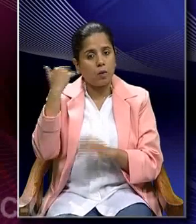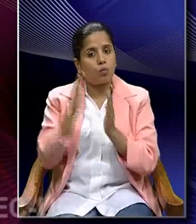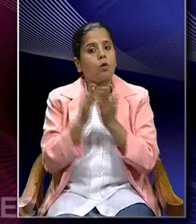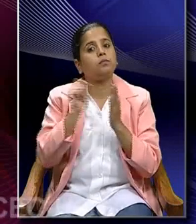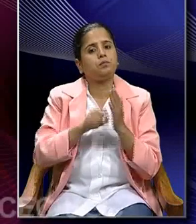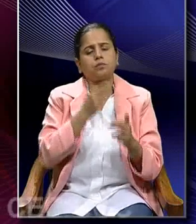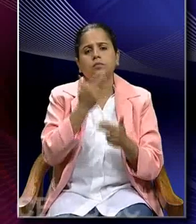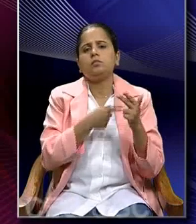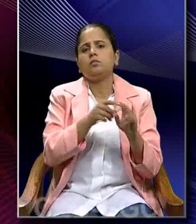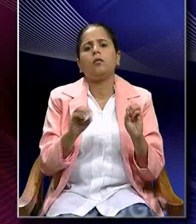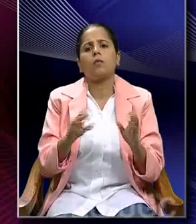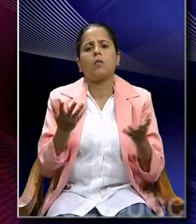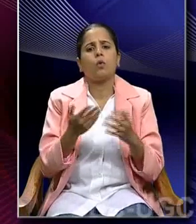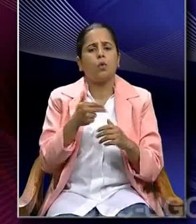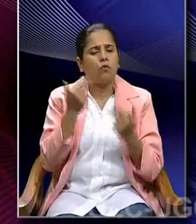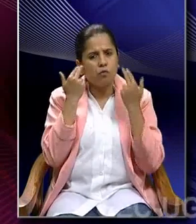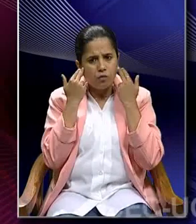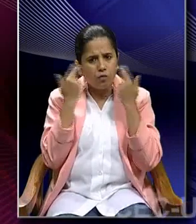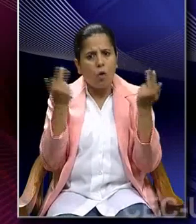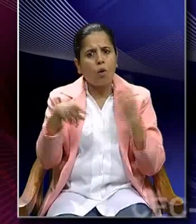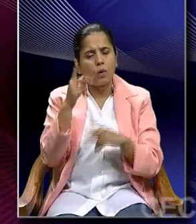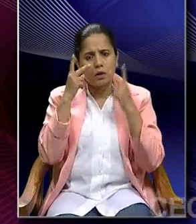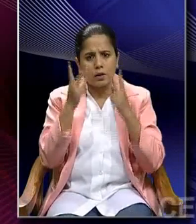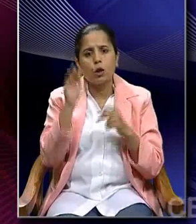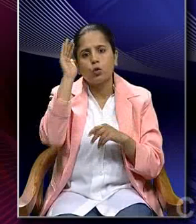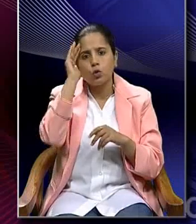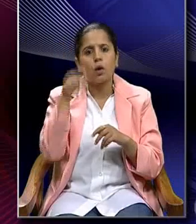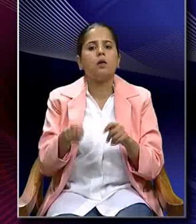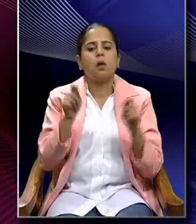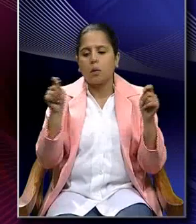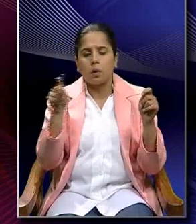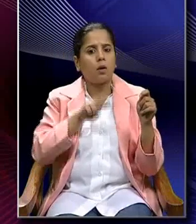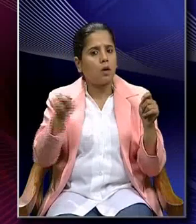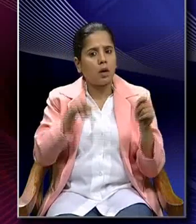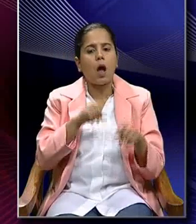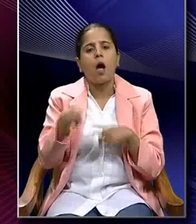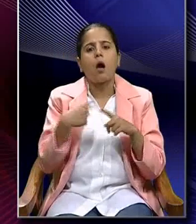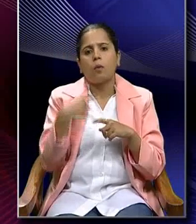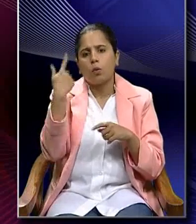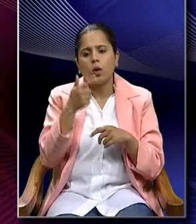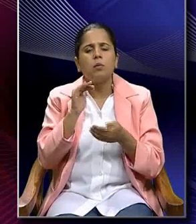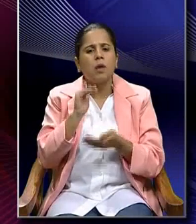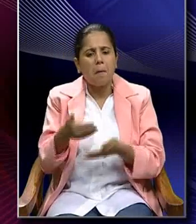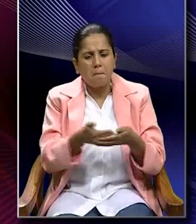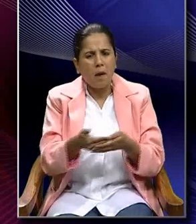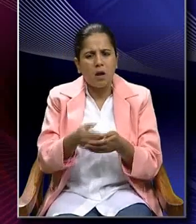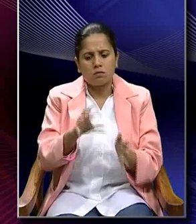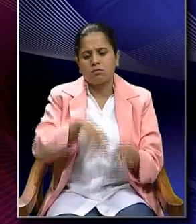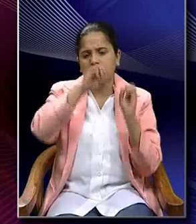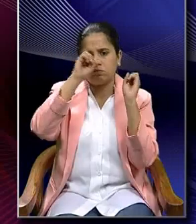begins with a very well-known kind of news report about a little baby which was dumped